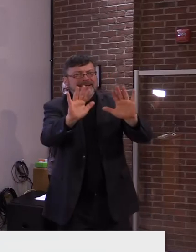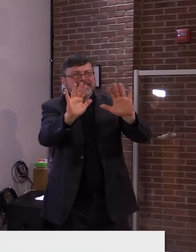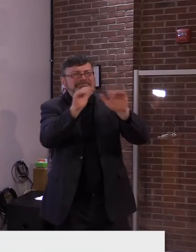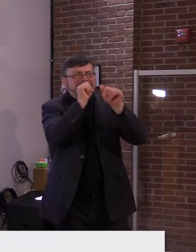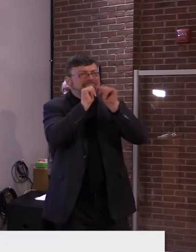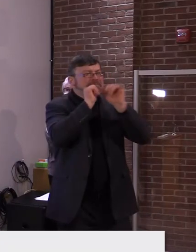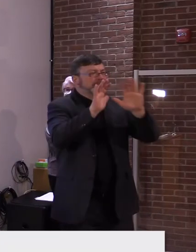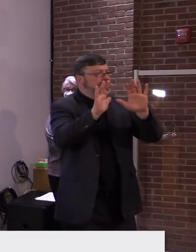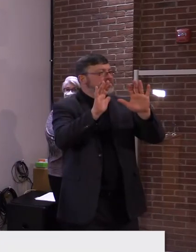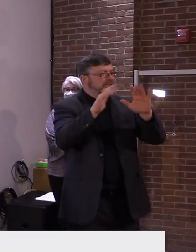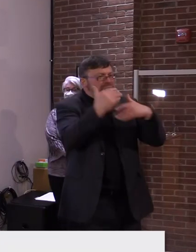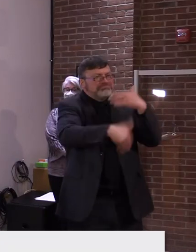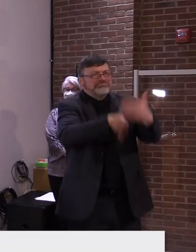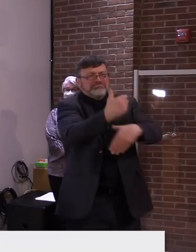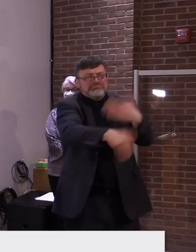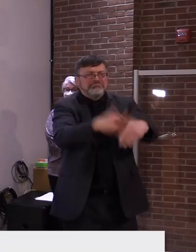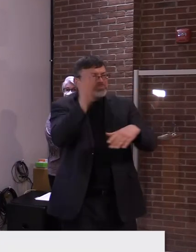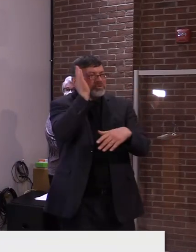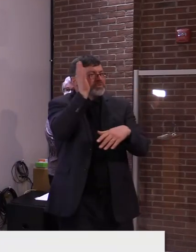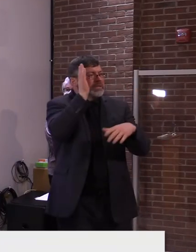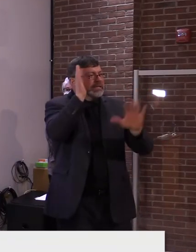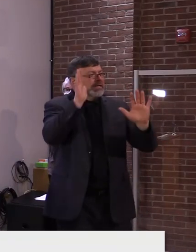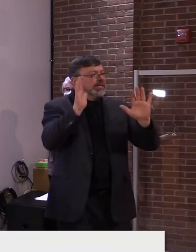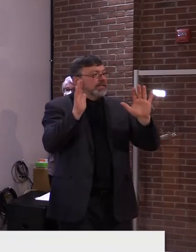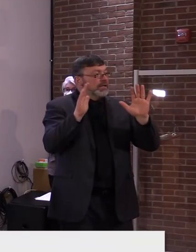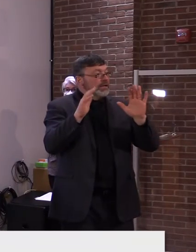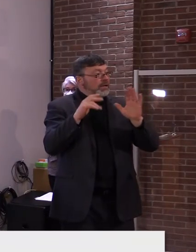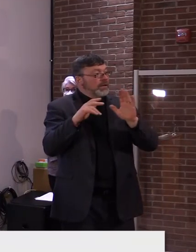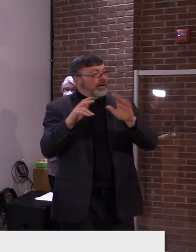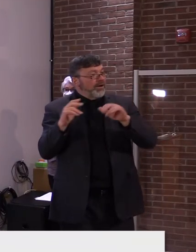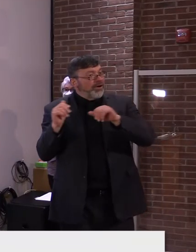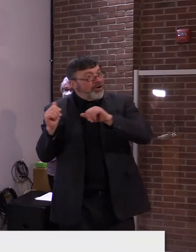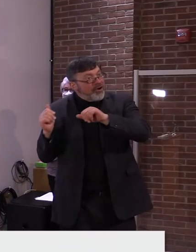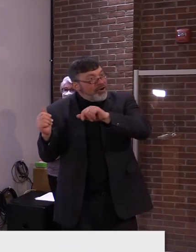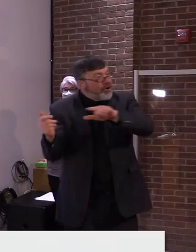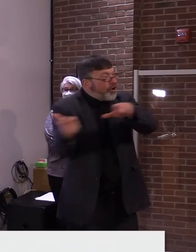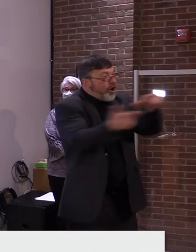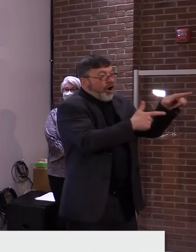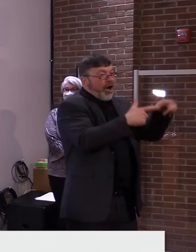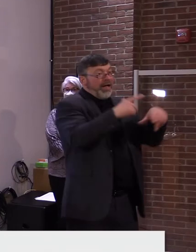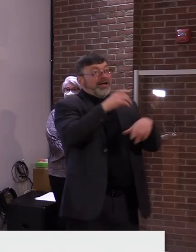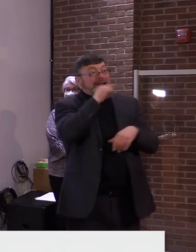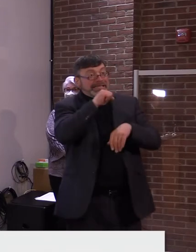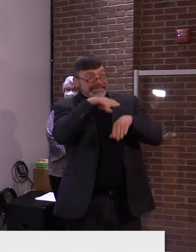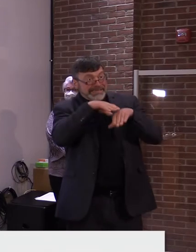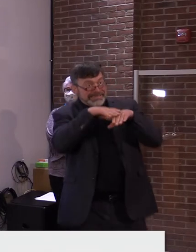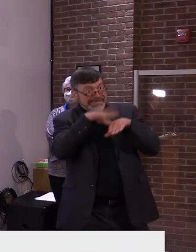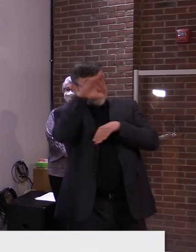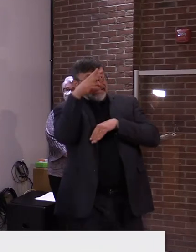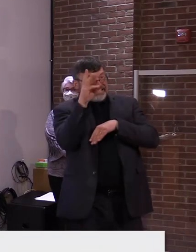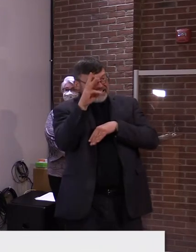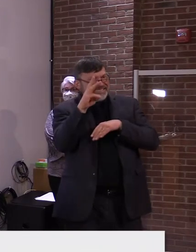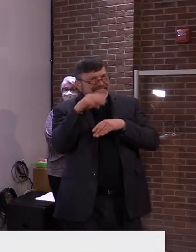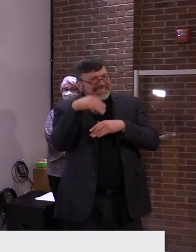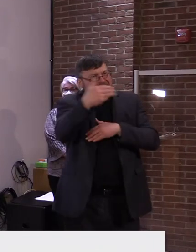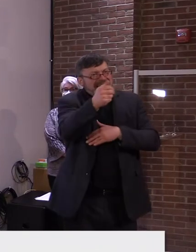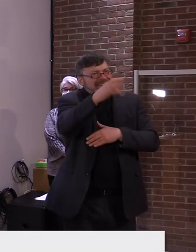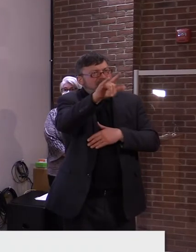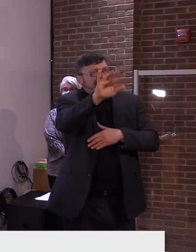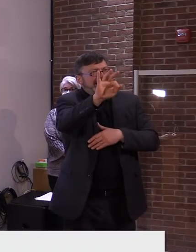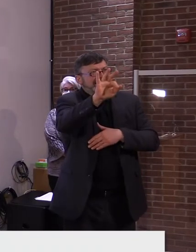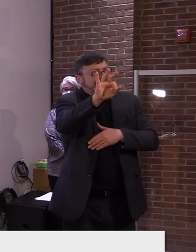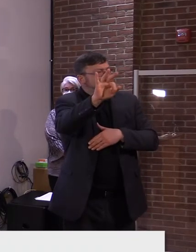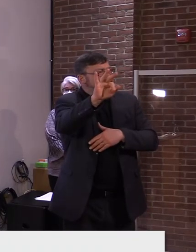at that point, all Vermonters 16 and over will have been given the opportunity to be